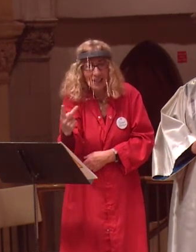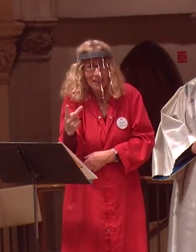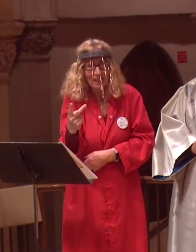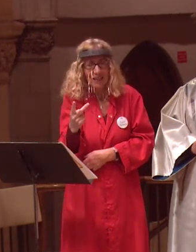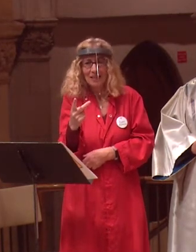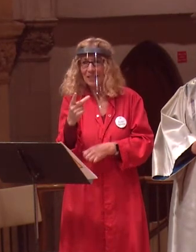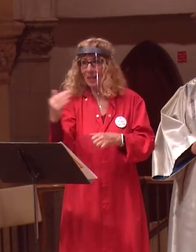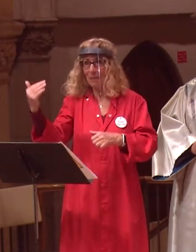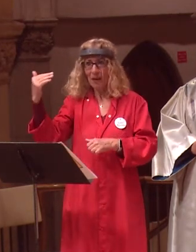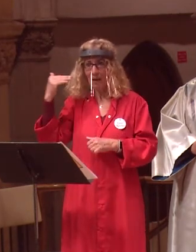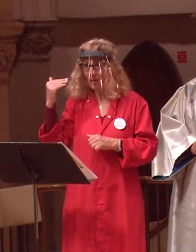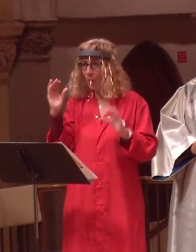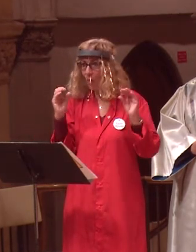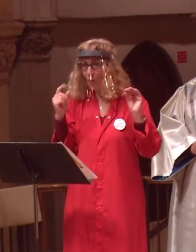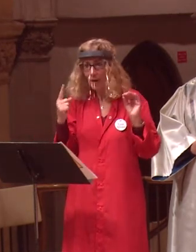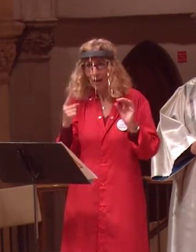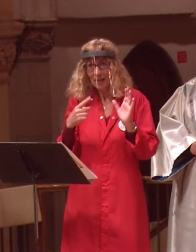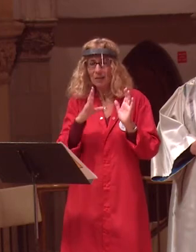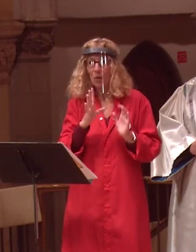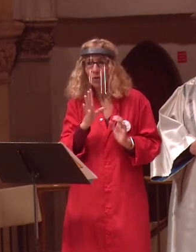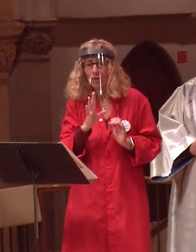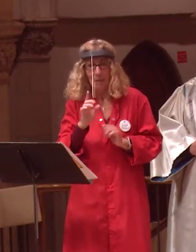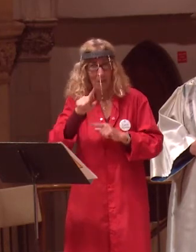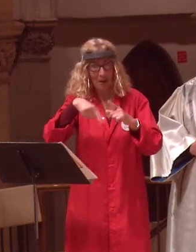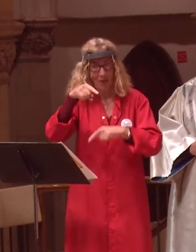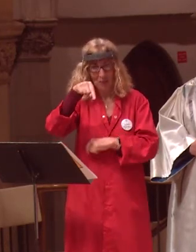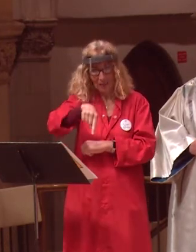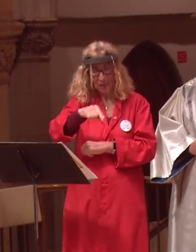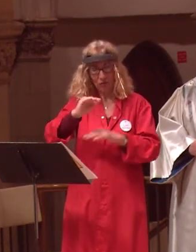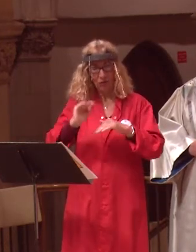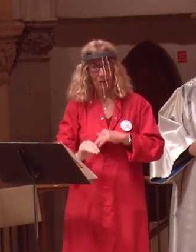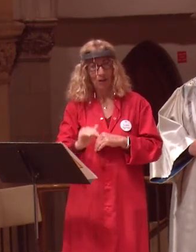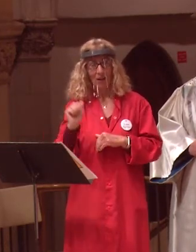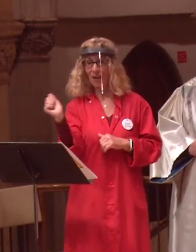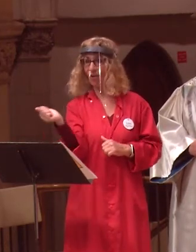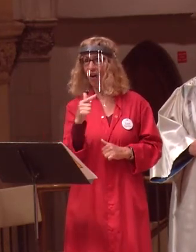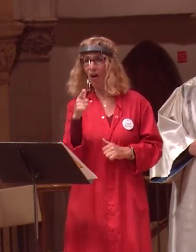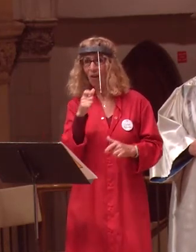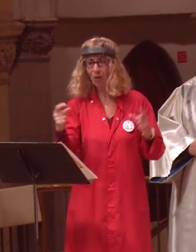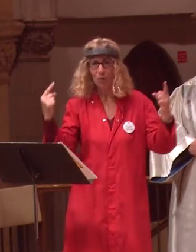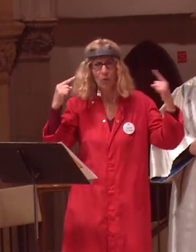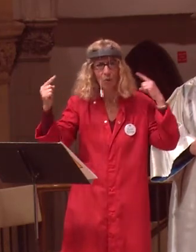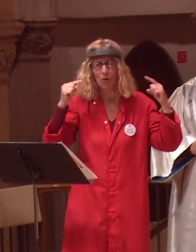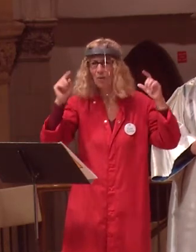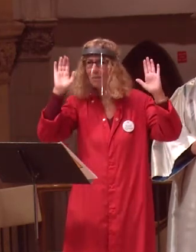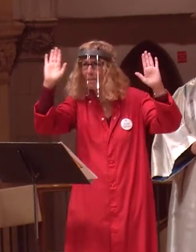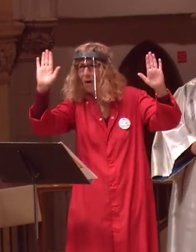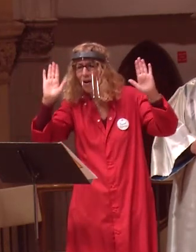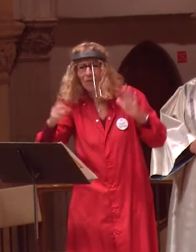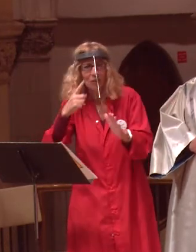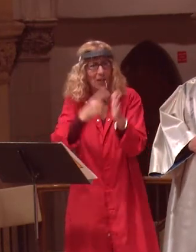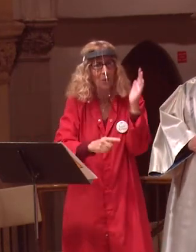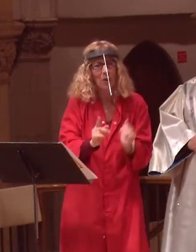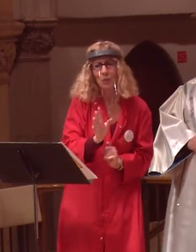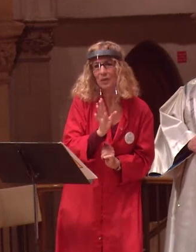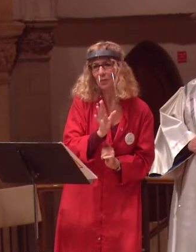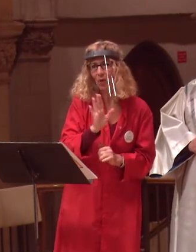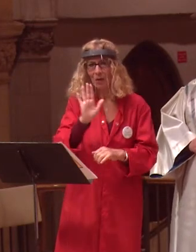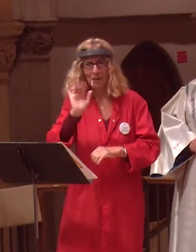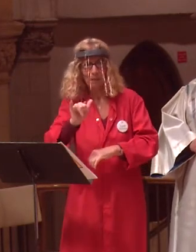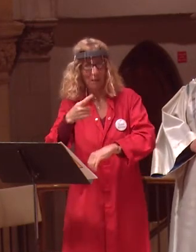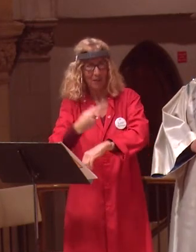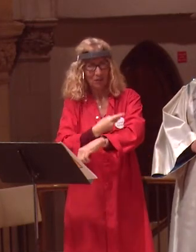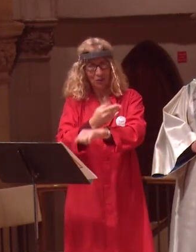what had been spoken to them about this child. And all who heard marveled at what was spoken by the shepherds to